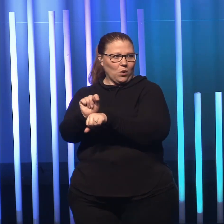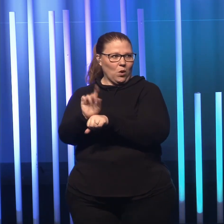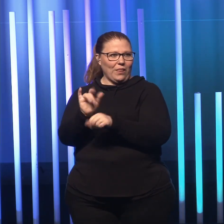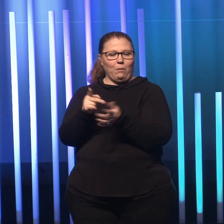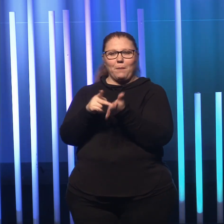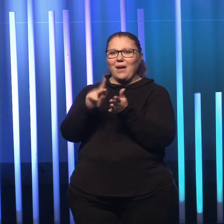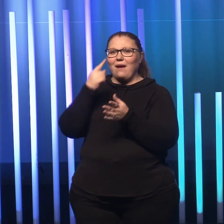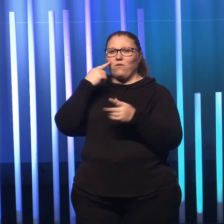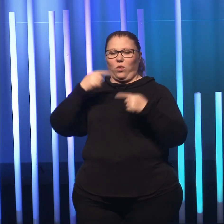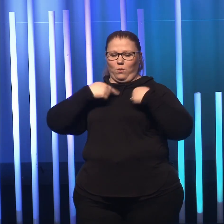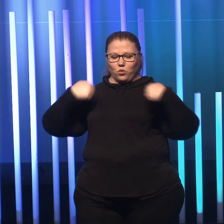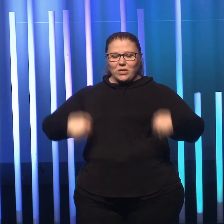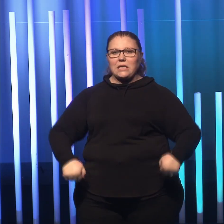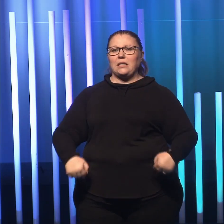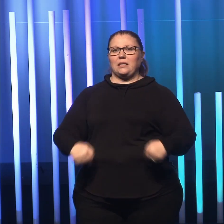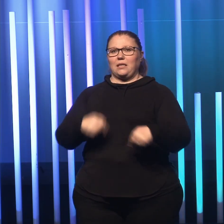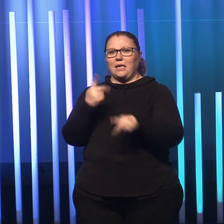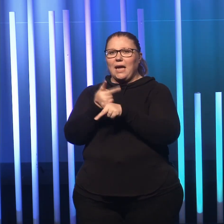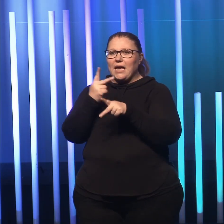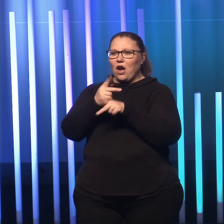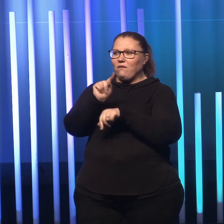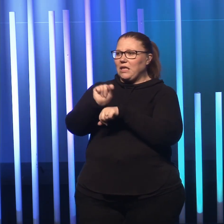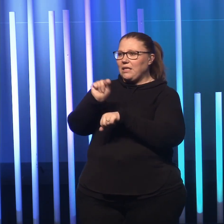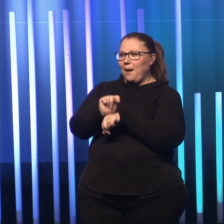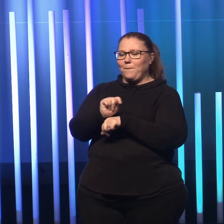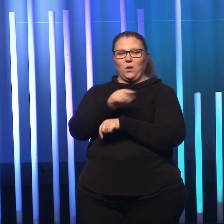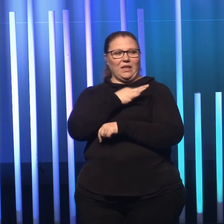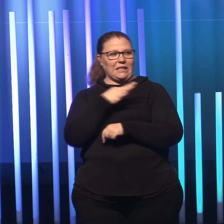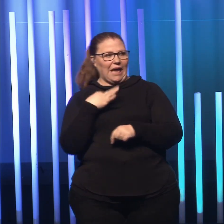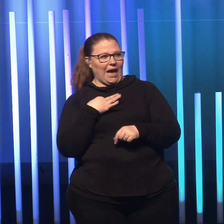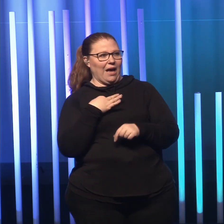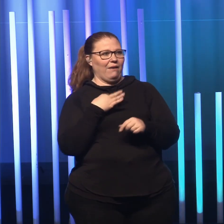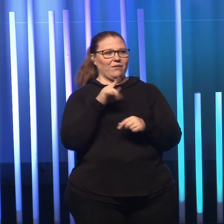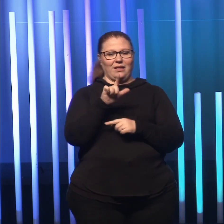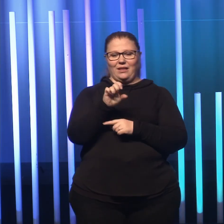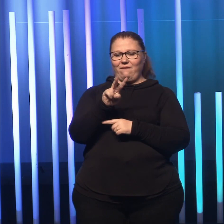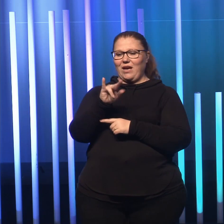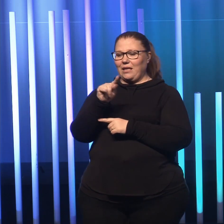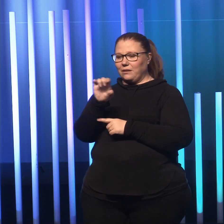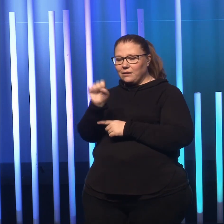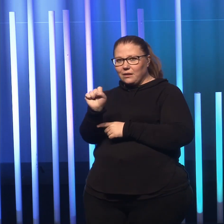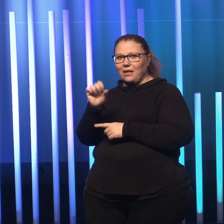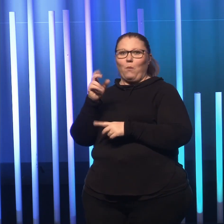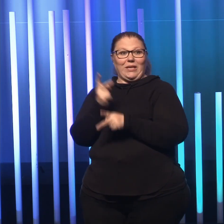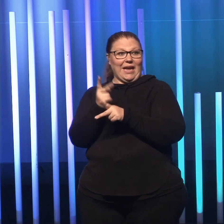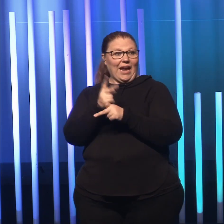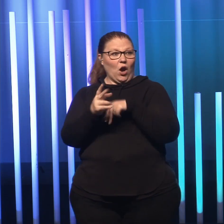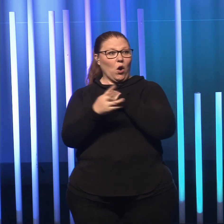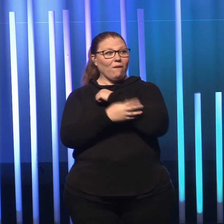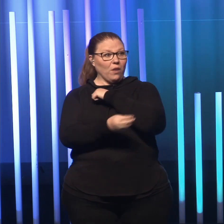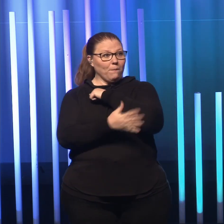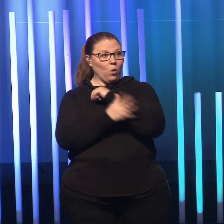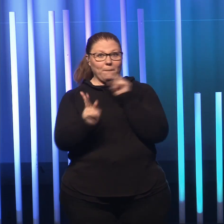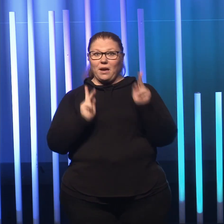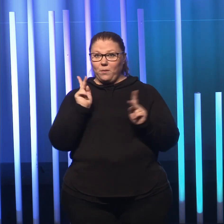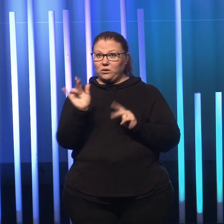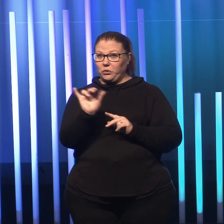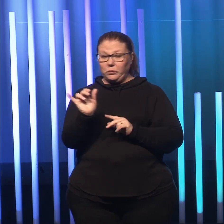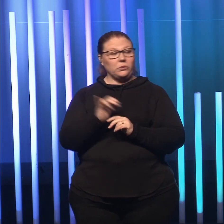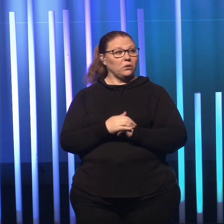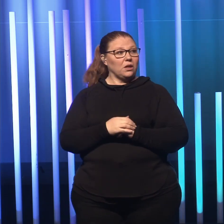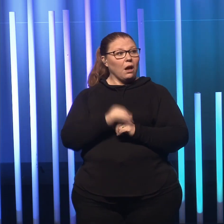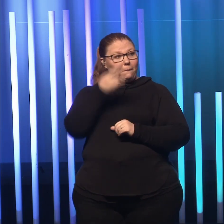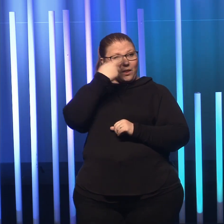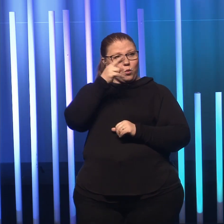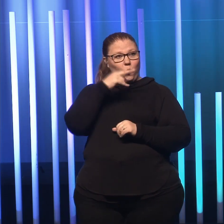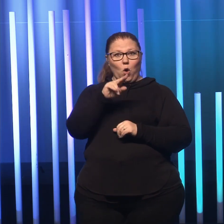pay for the priests, the upkeep of the temple staff. They were known as the Levites, and it would care for the poor. So that's what they did. Well, the Roman